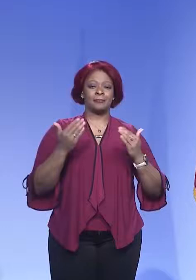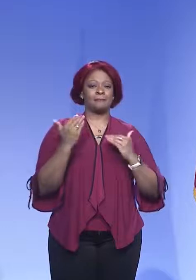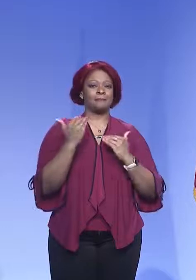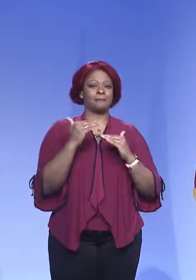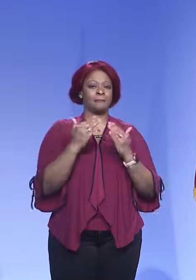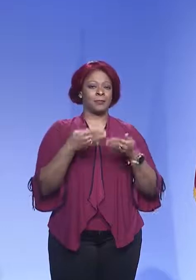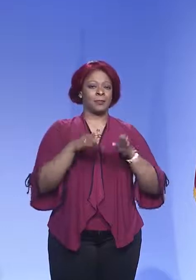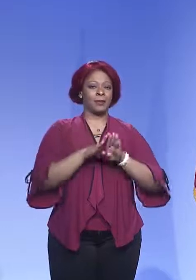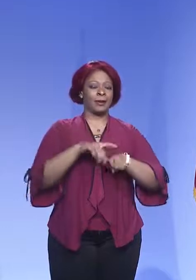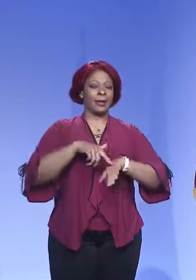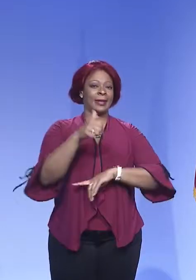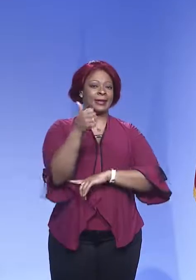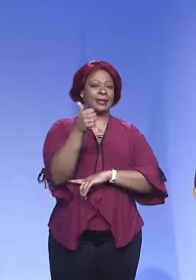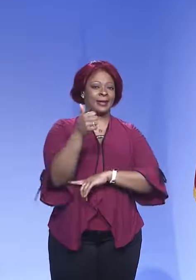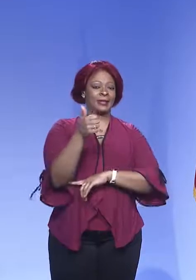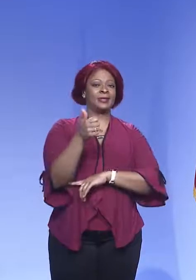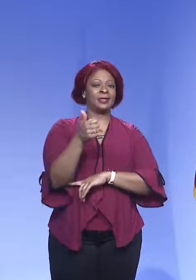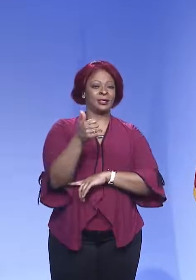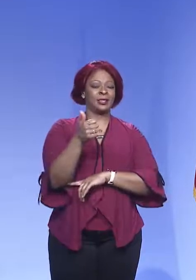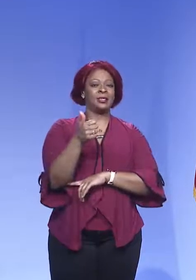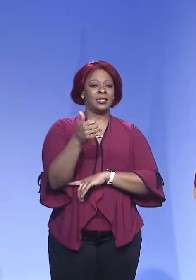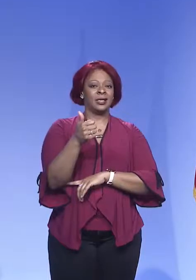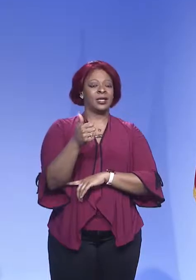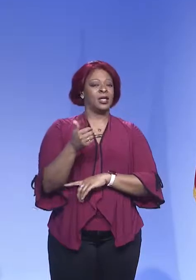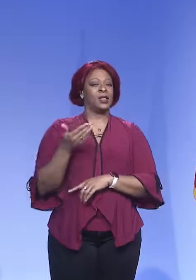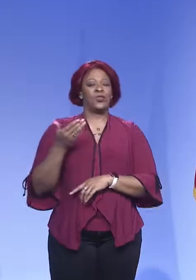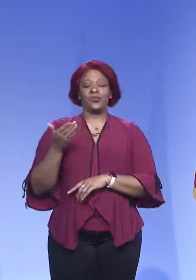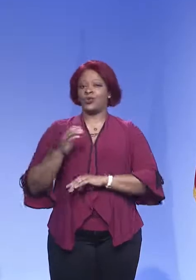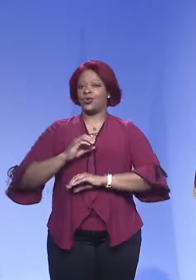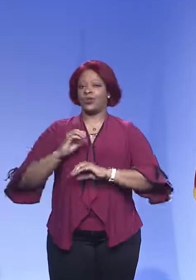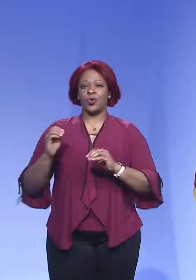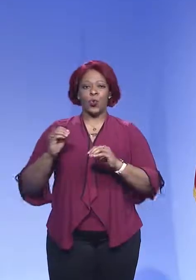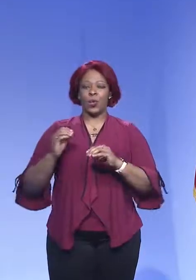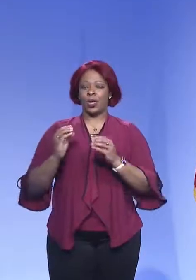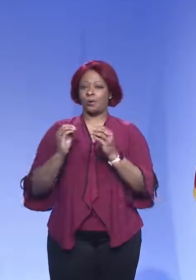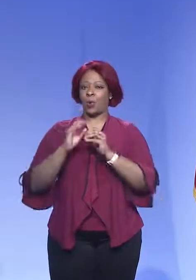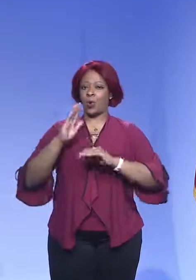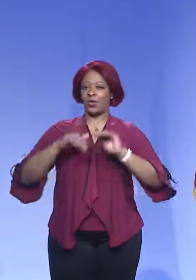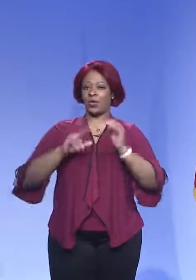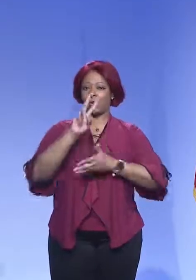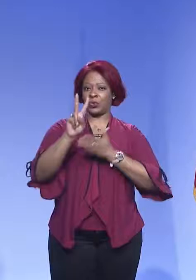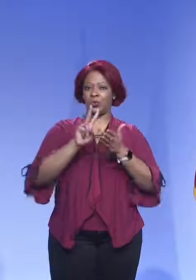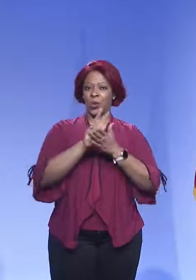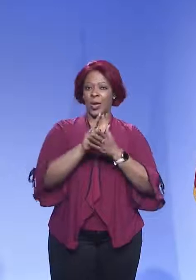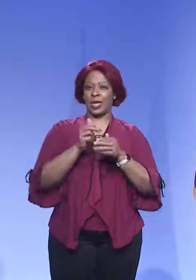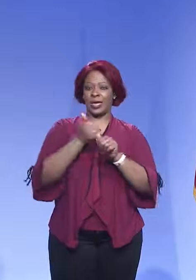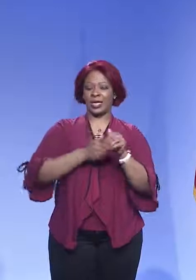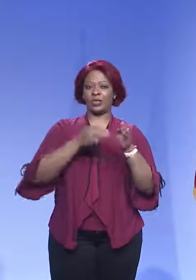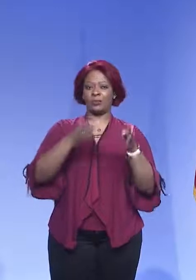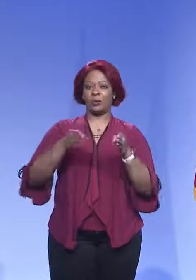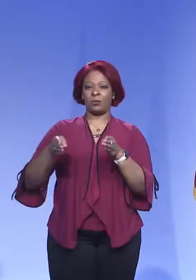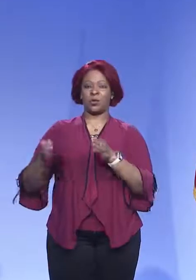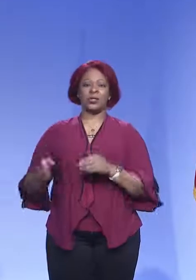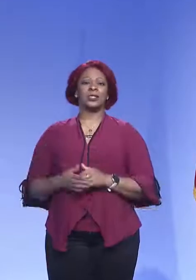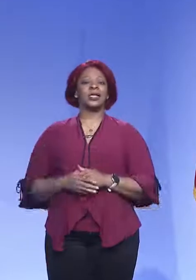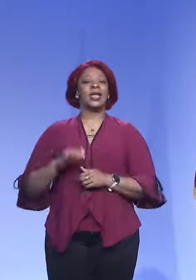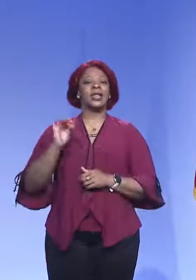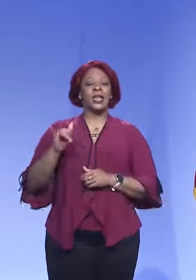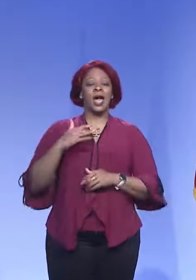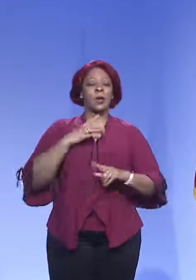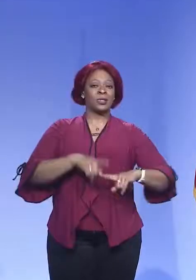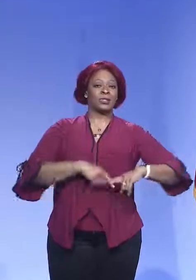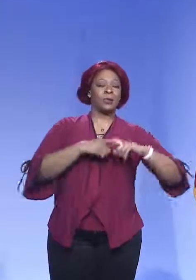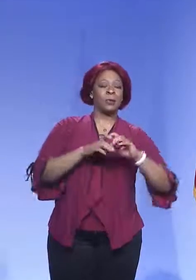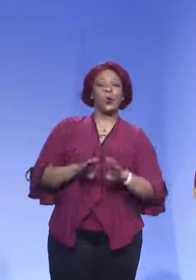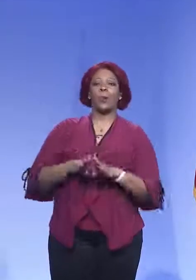to 10 o'clock, and they are not to exceed more than 2 hours per person. With that, I'll stop